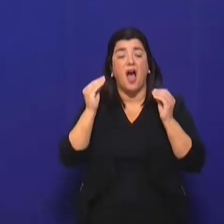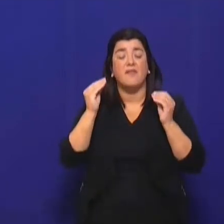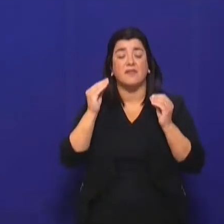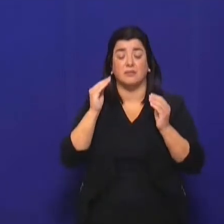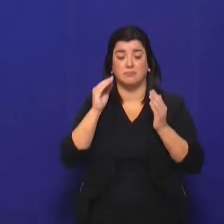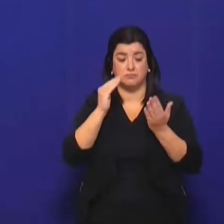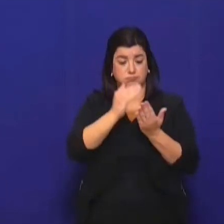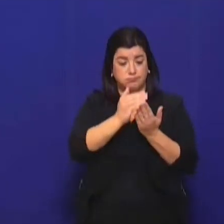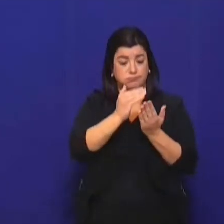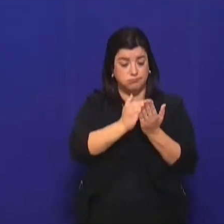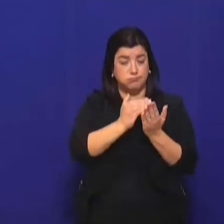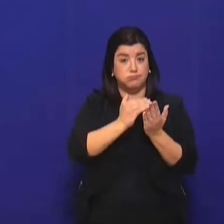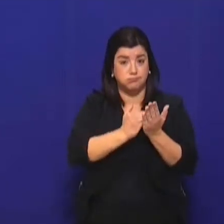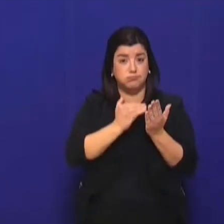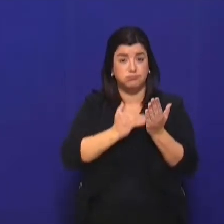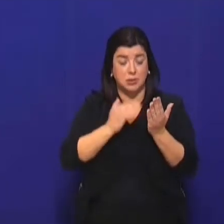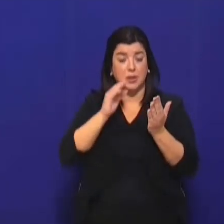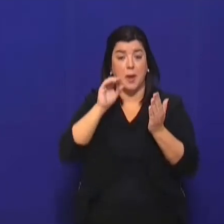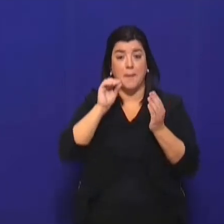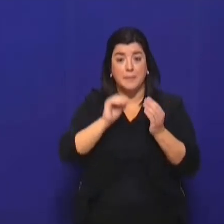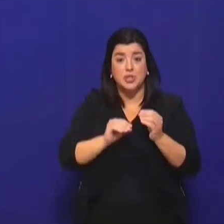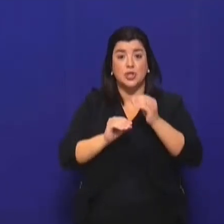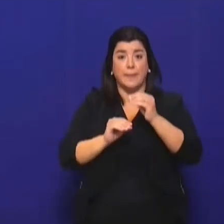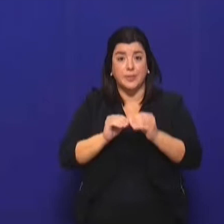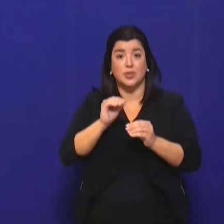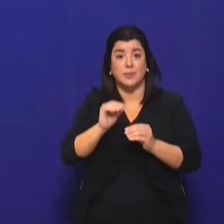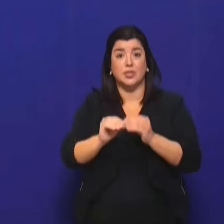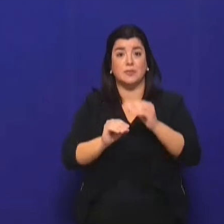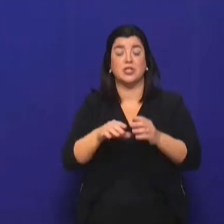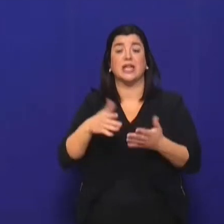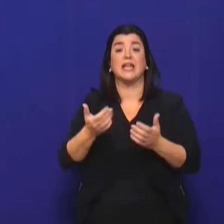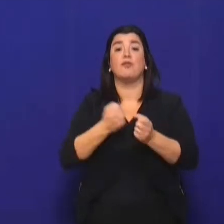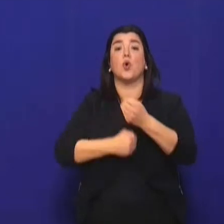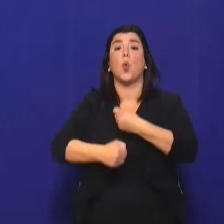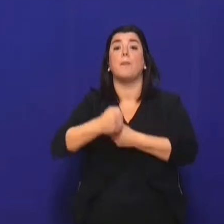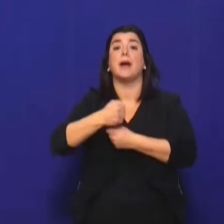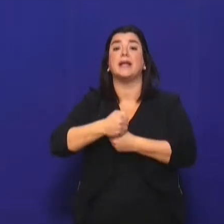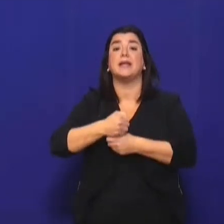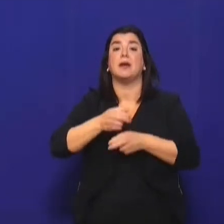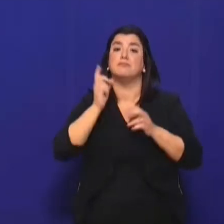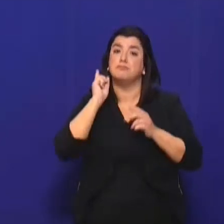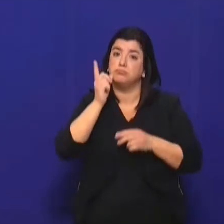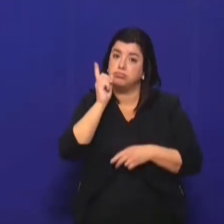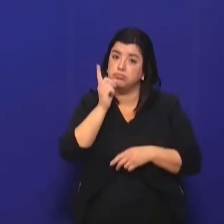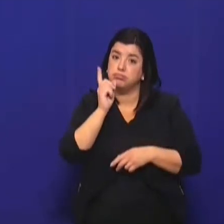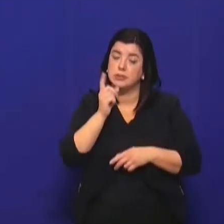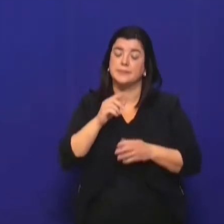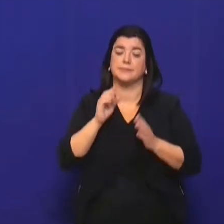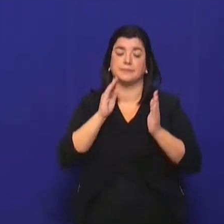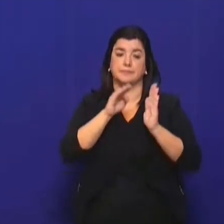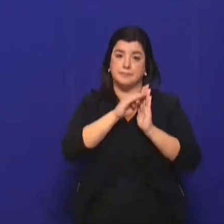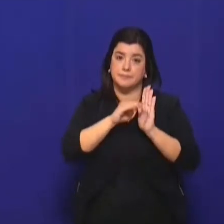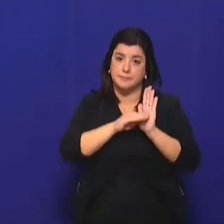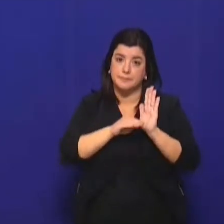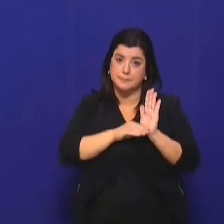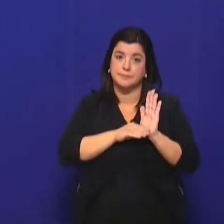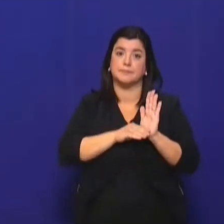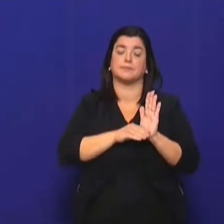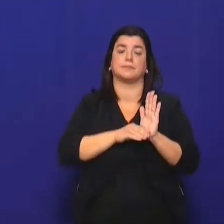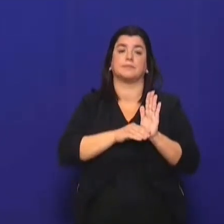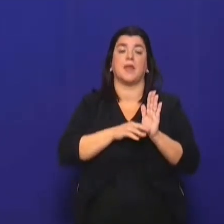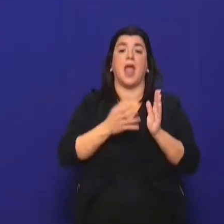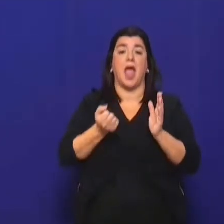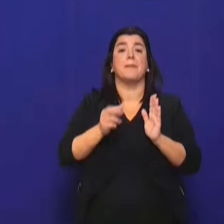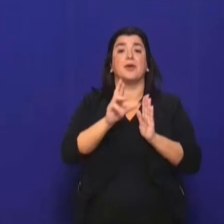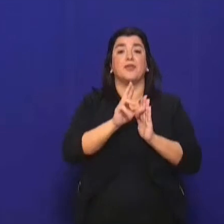nimxu mal-proċessi kollha propju kif ukoll il-kumpanija tkun qiegħda tigwidana. Fatti, tajb infehmu li